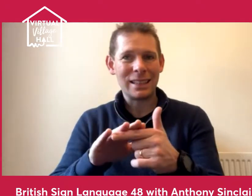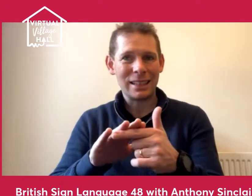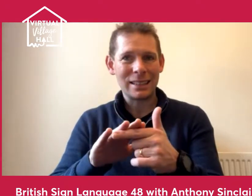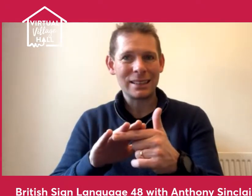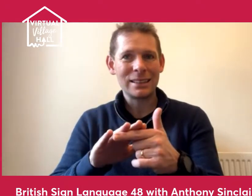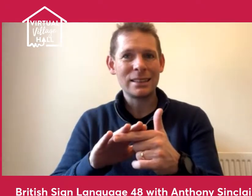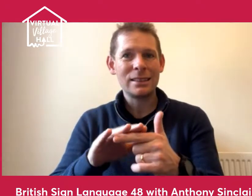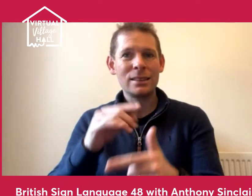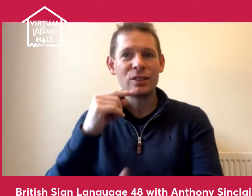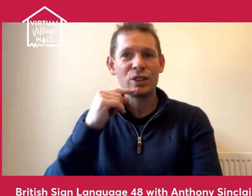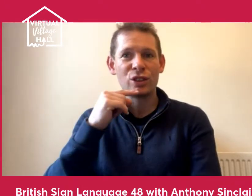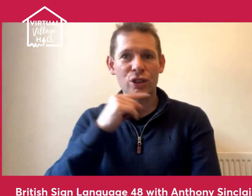My second son